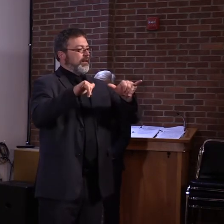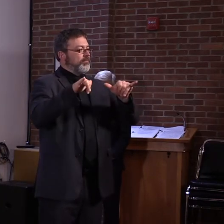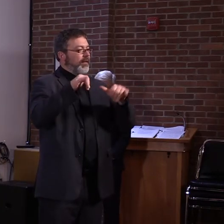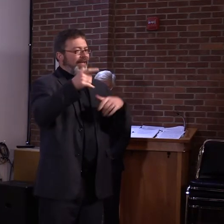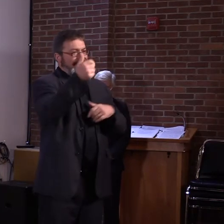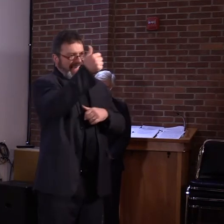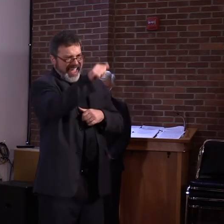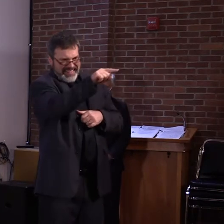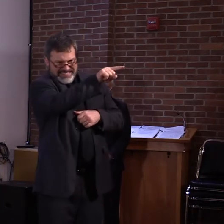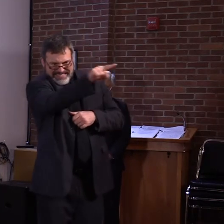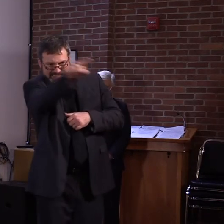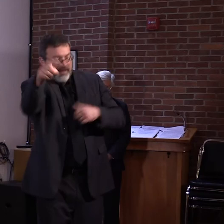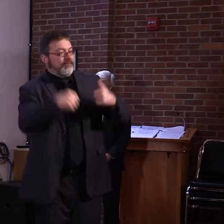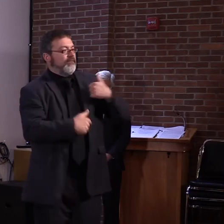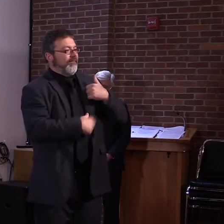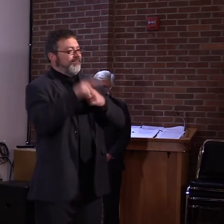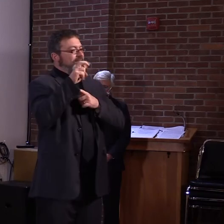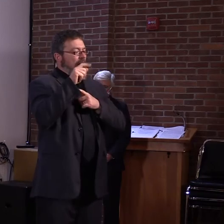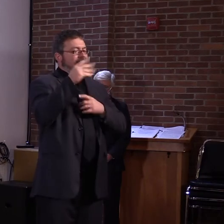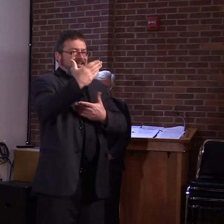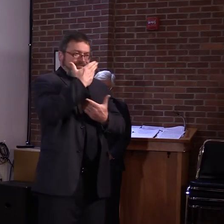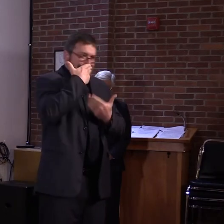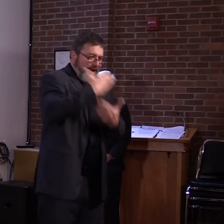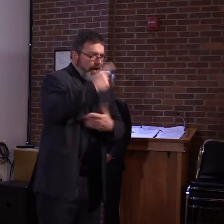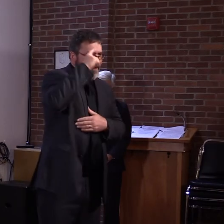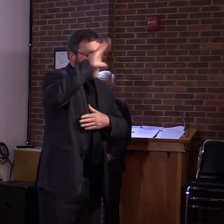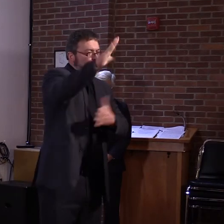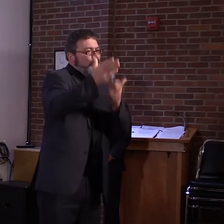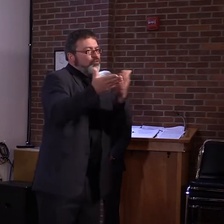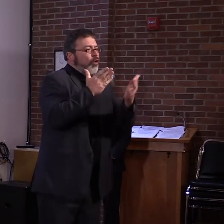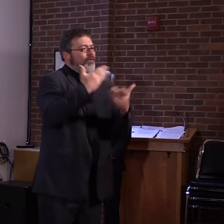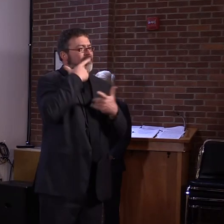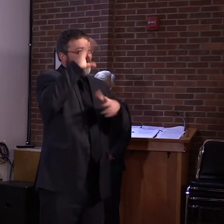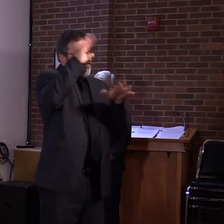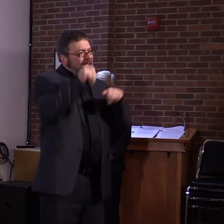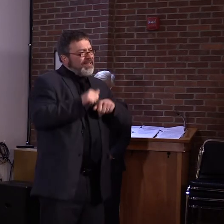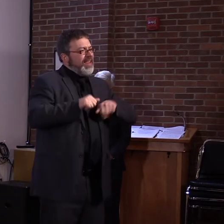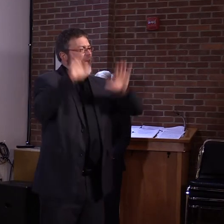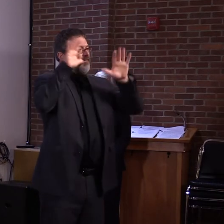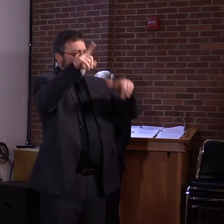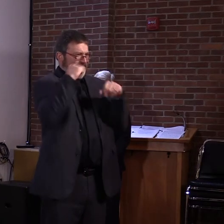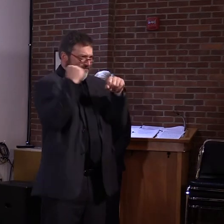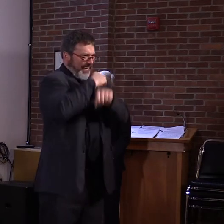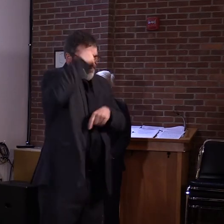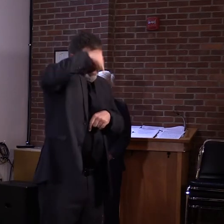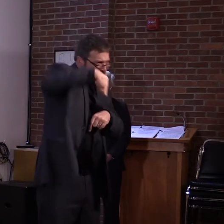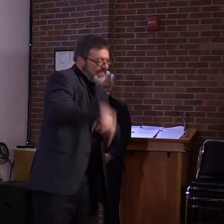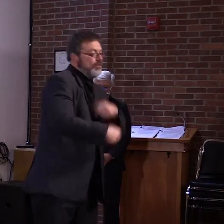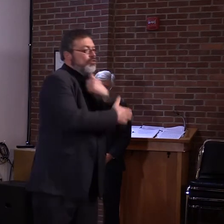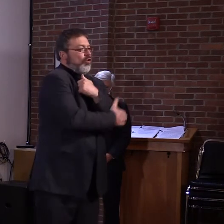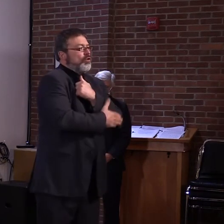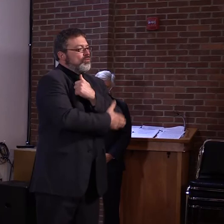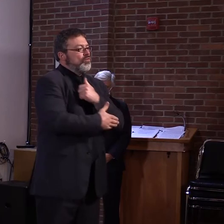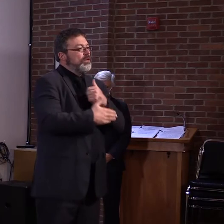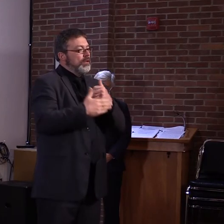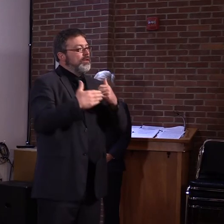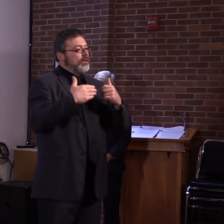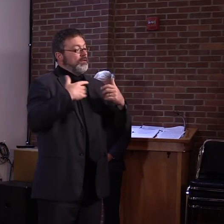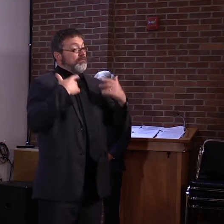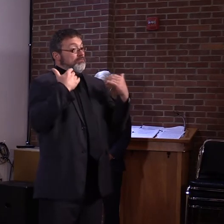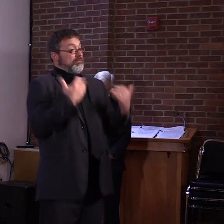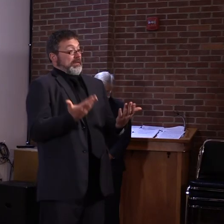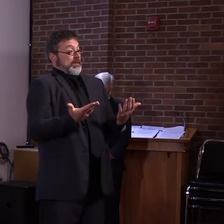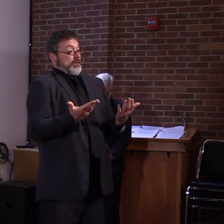service and the sacrifices they made for all of us. So that we could stand here today and do the